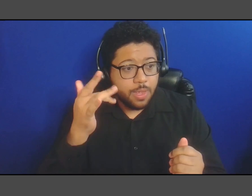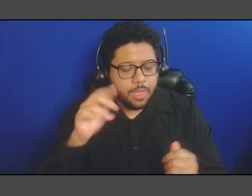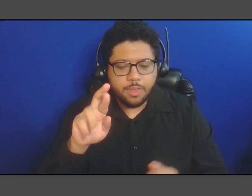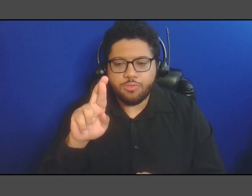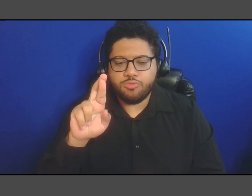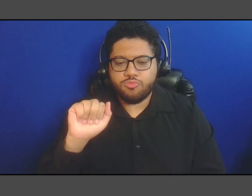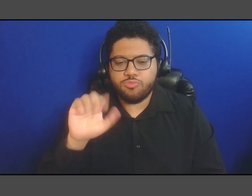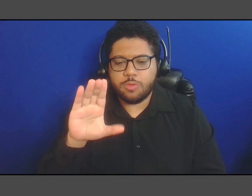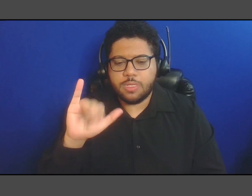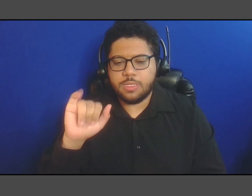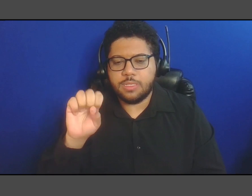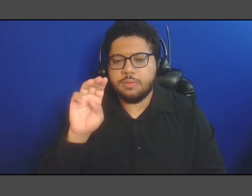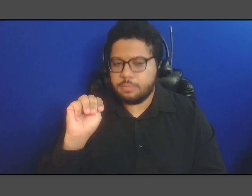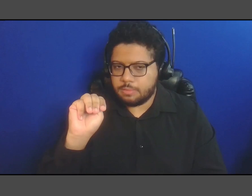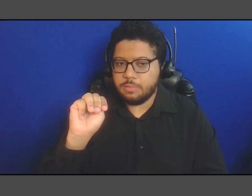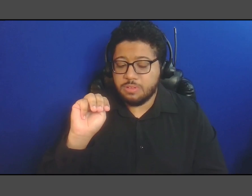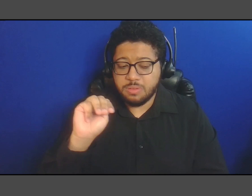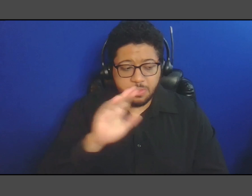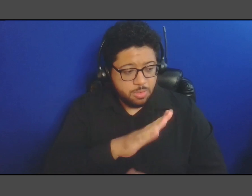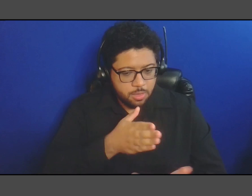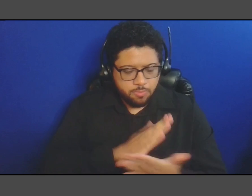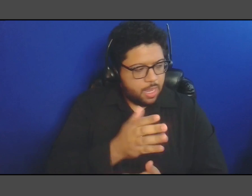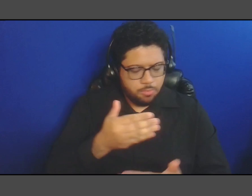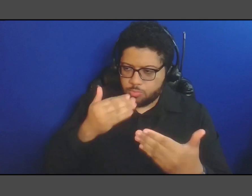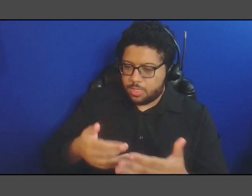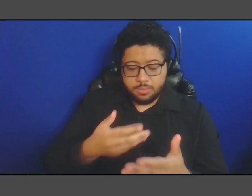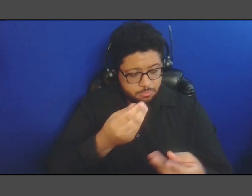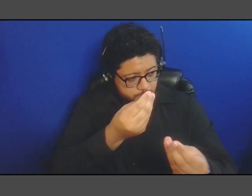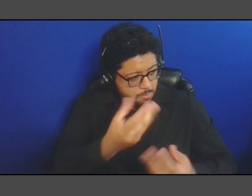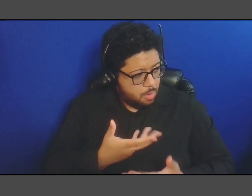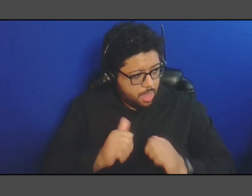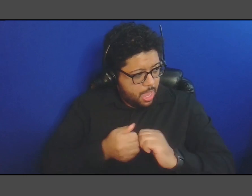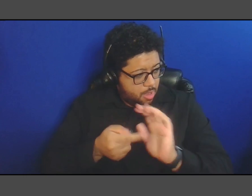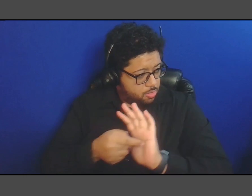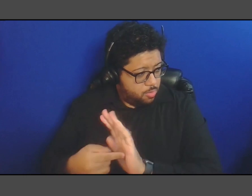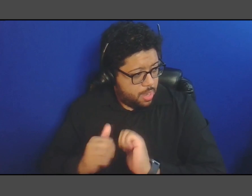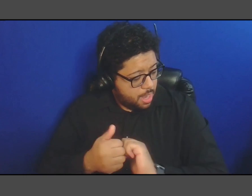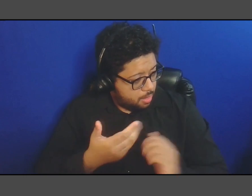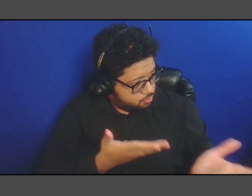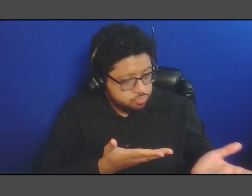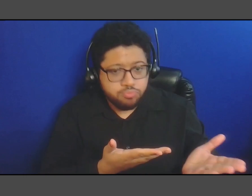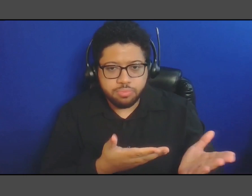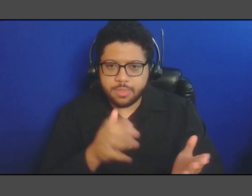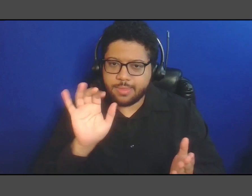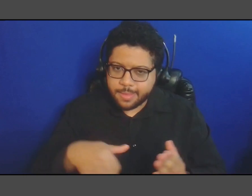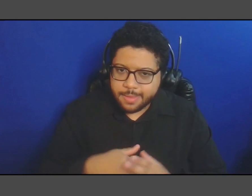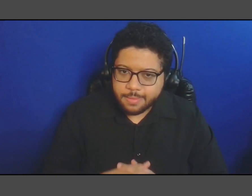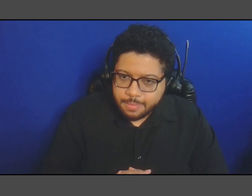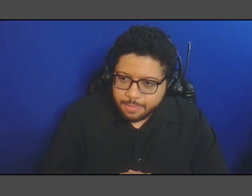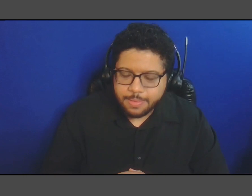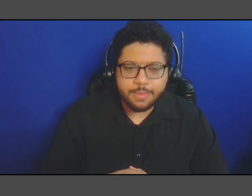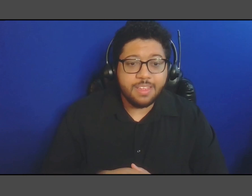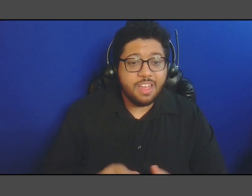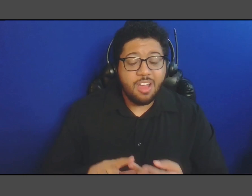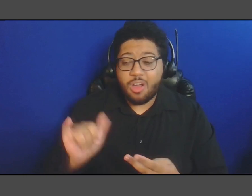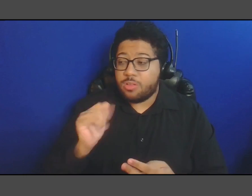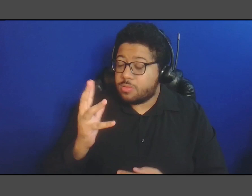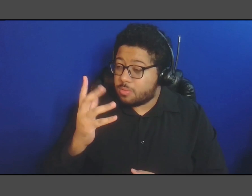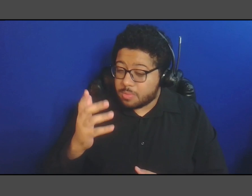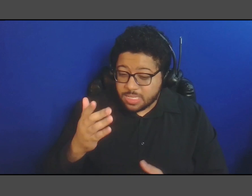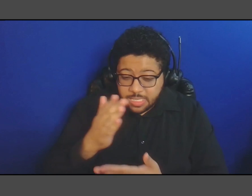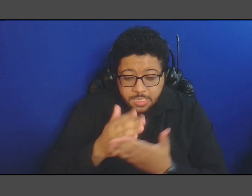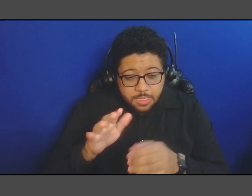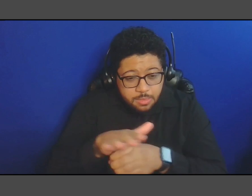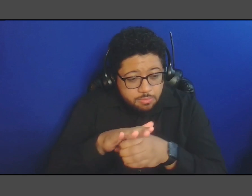in that regard, we also have some really beautiful, iconic places, right? The Grand Canyon. I'm sitting here